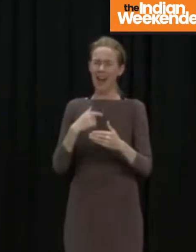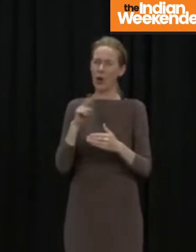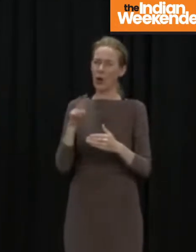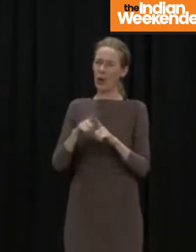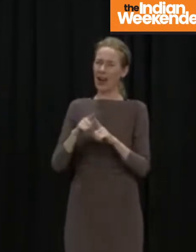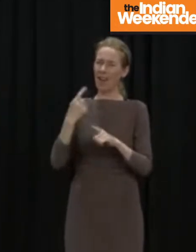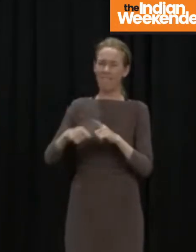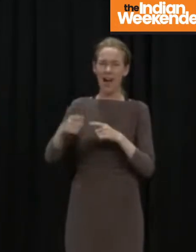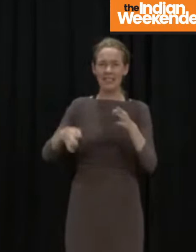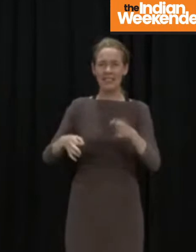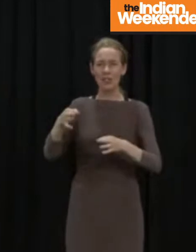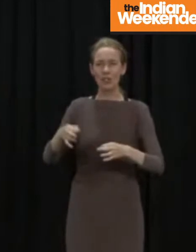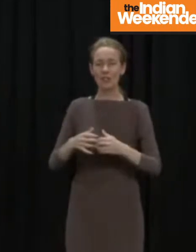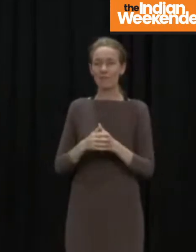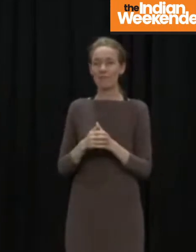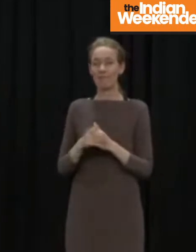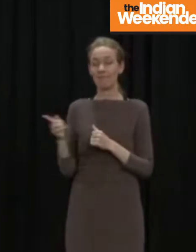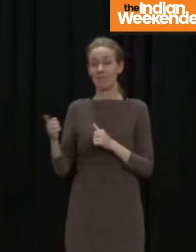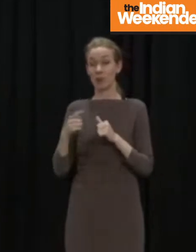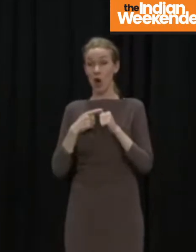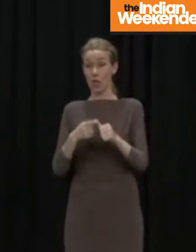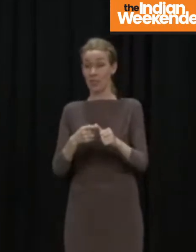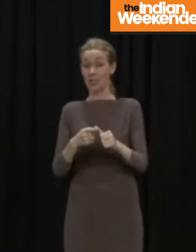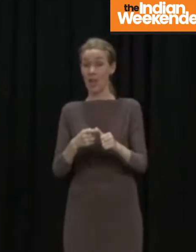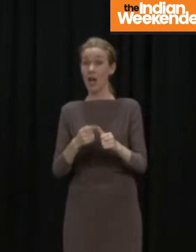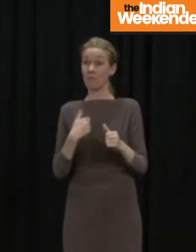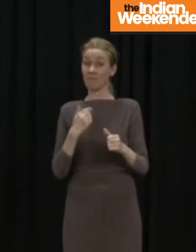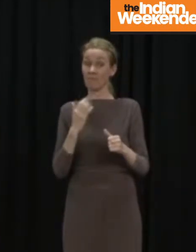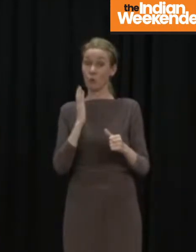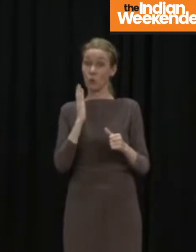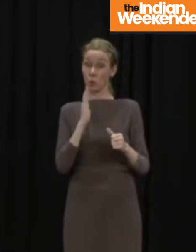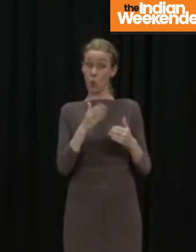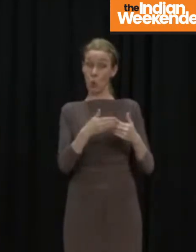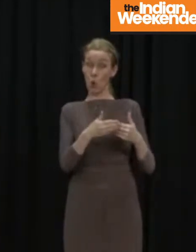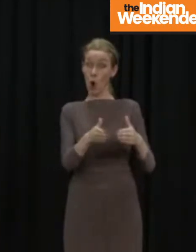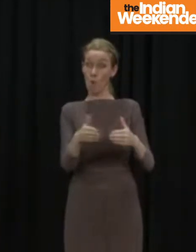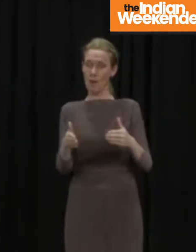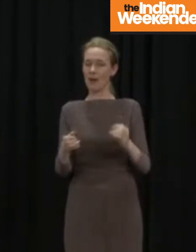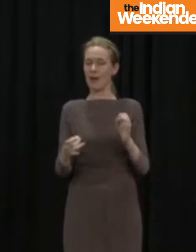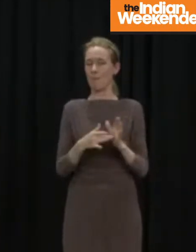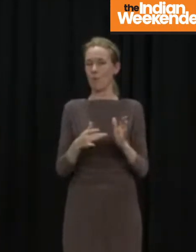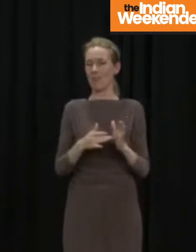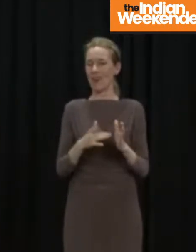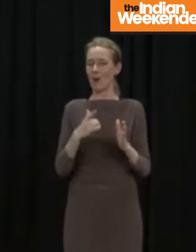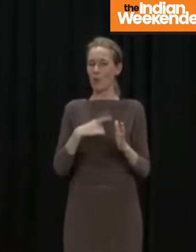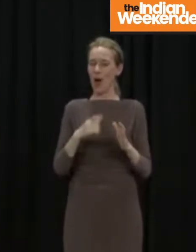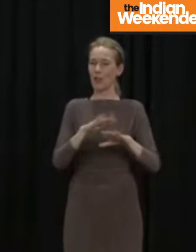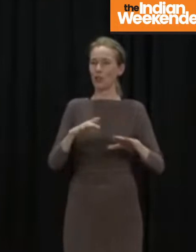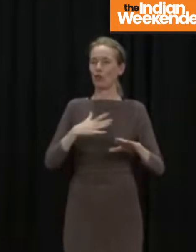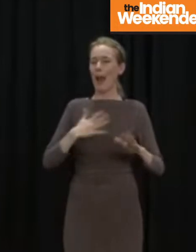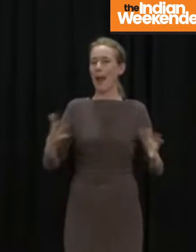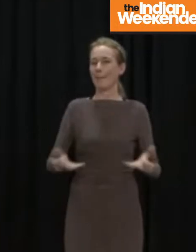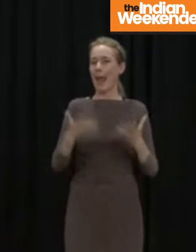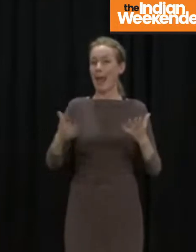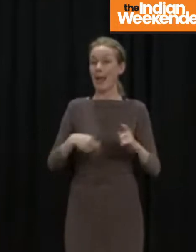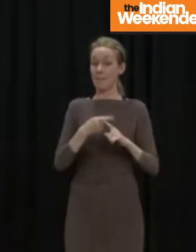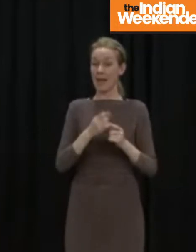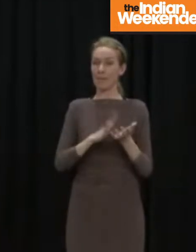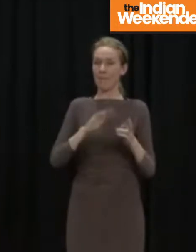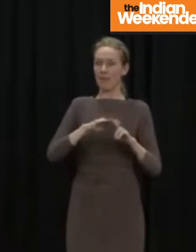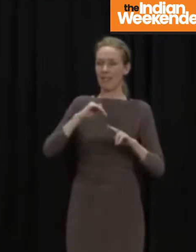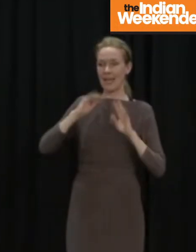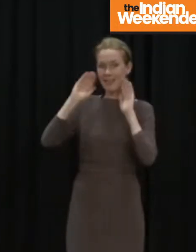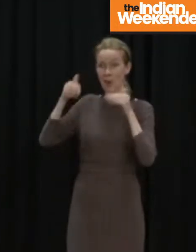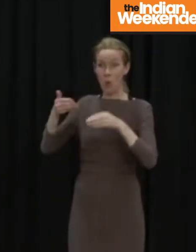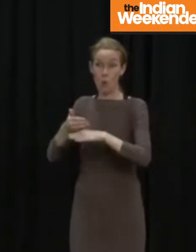too. And so we do want to allow that to happen, but we want to allow that to happen in a way that's as safe as possible. I'll